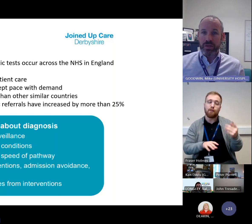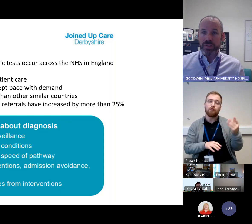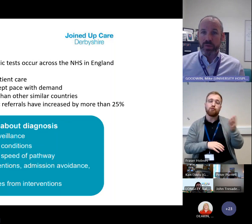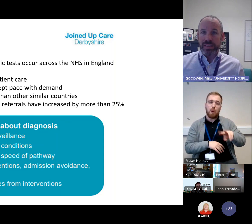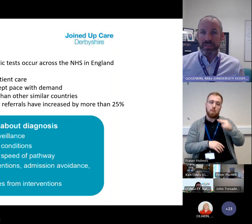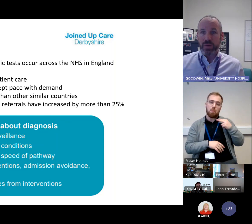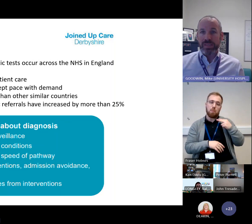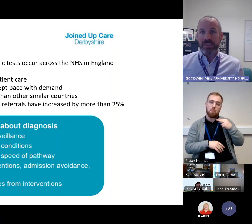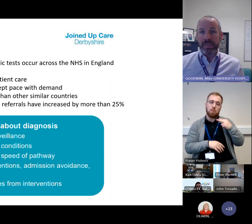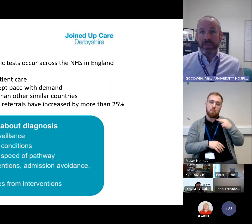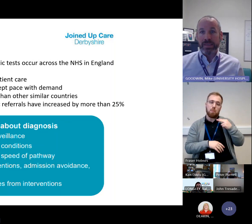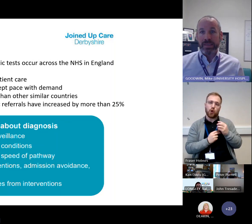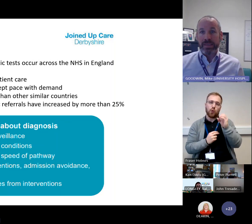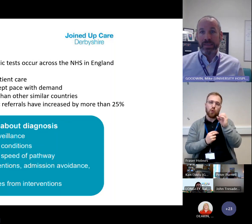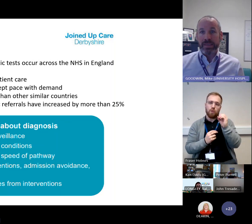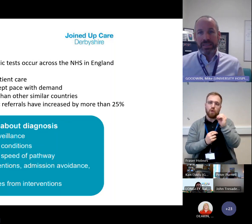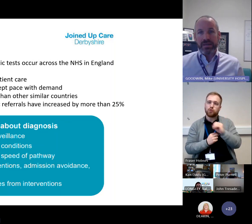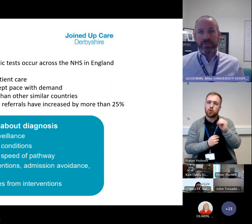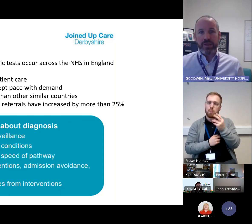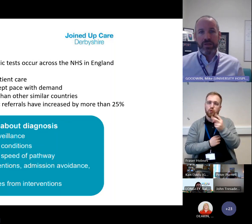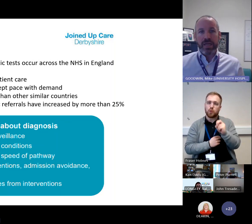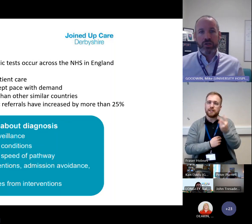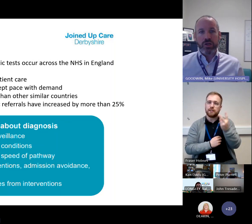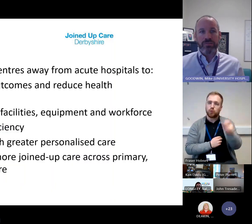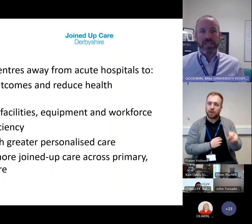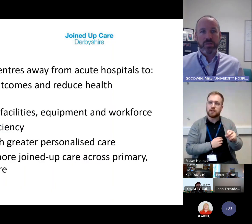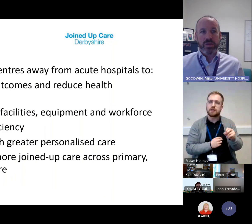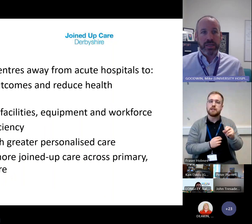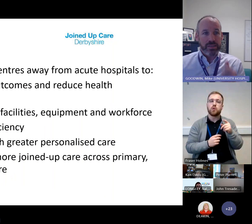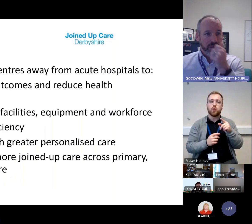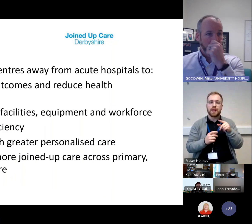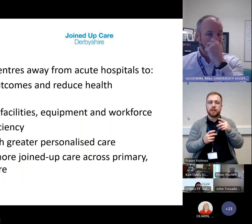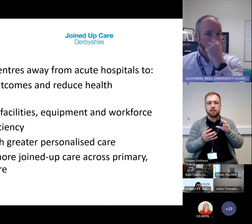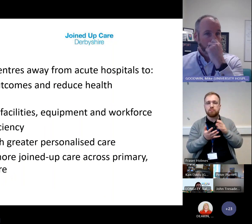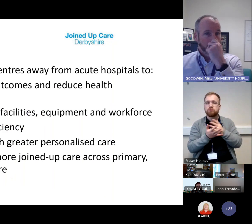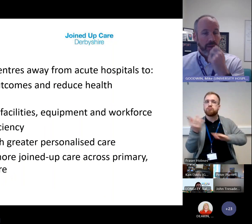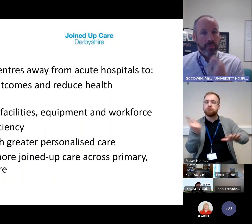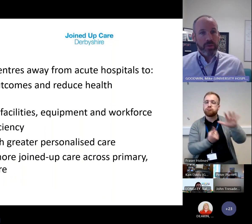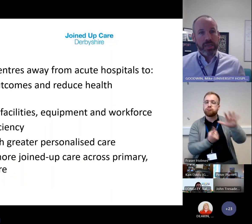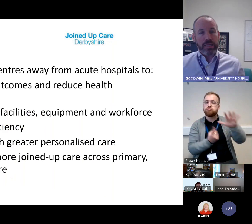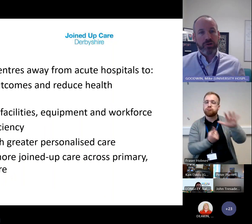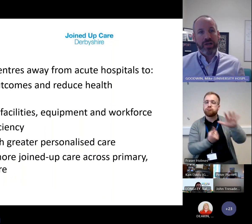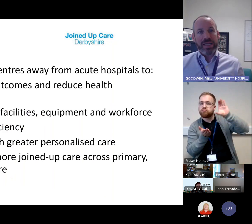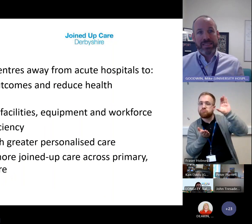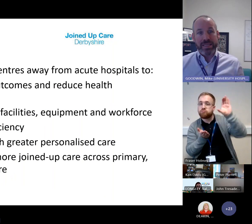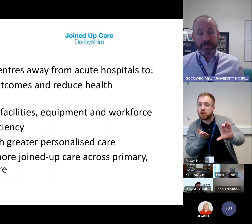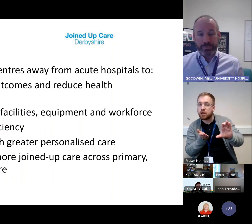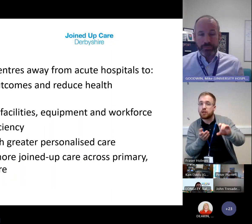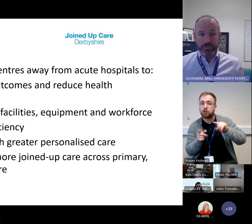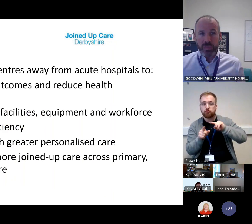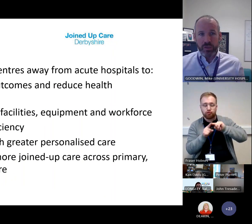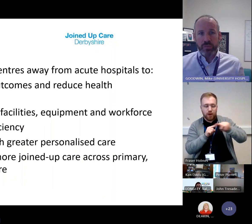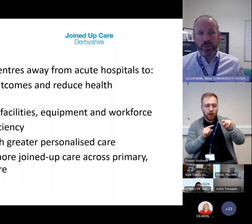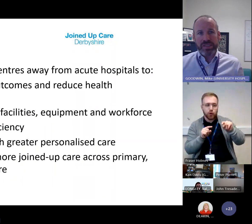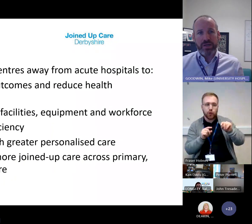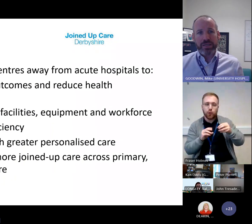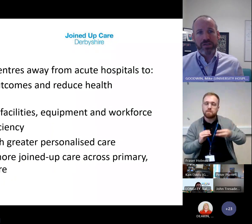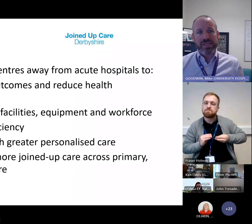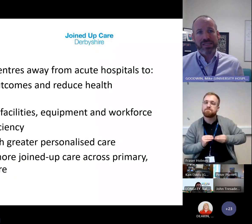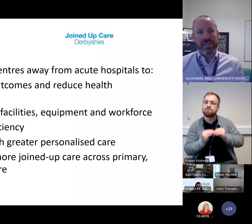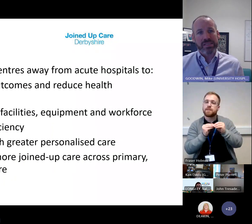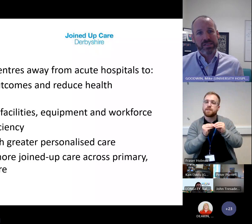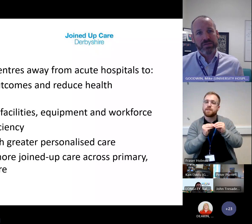back in October 2020, with a significant national investment into creating